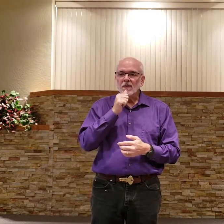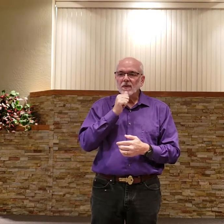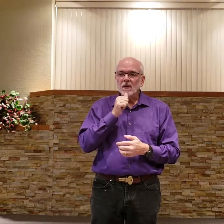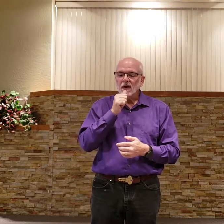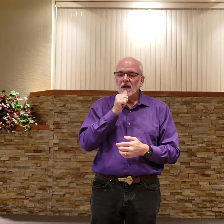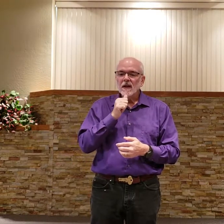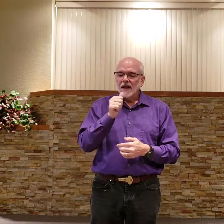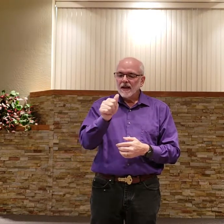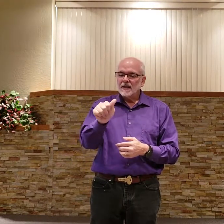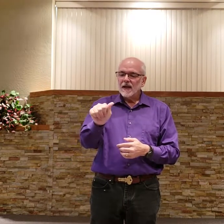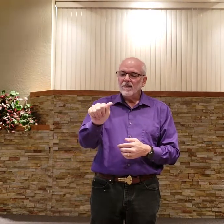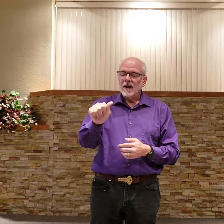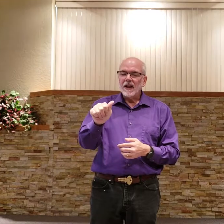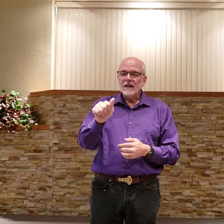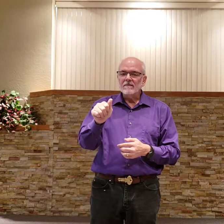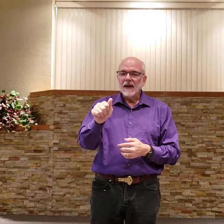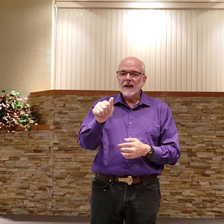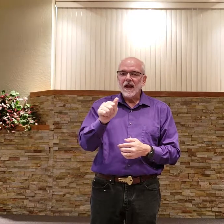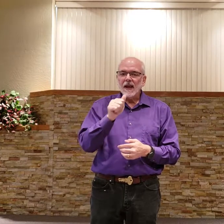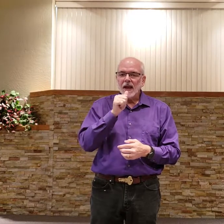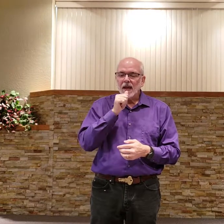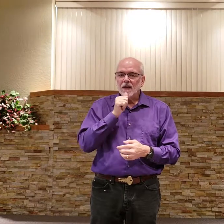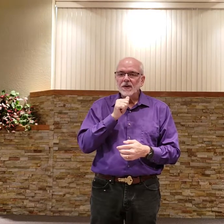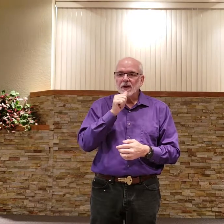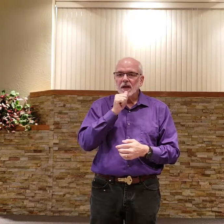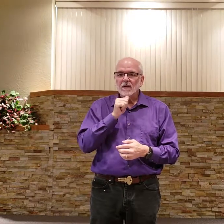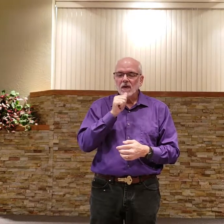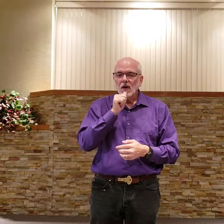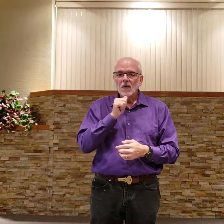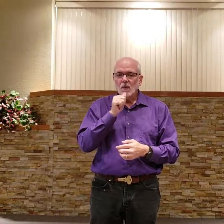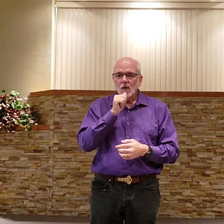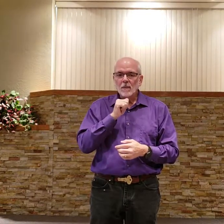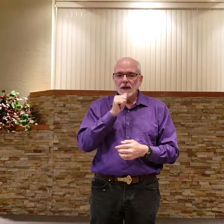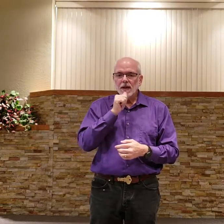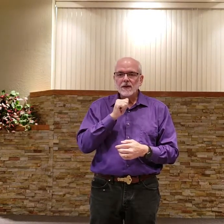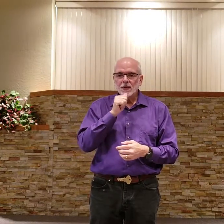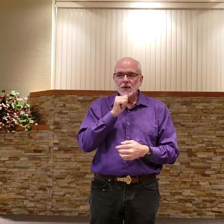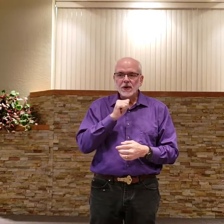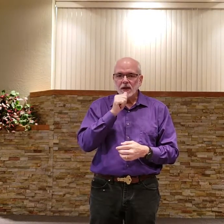suffer. It's kind of a, make an A hand and just kind of rub it against your chin.